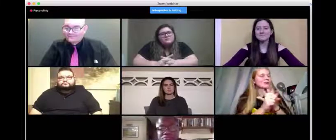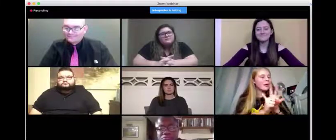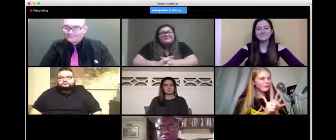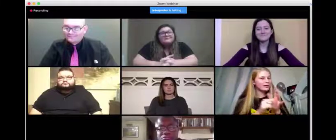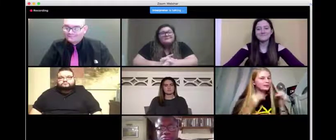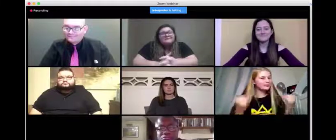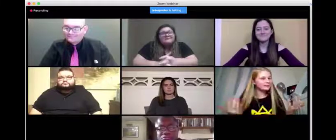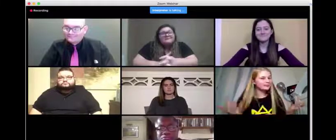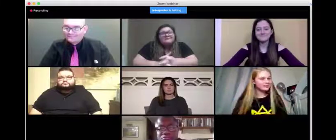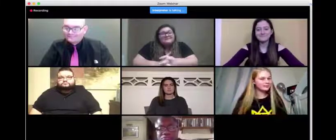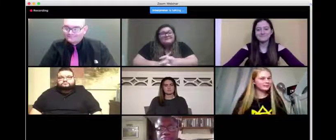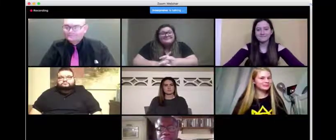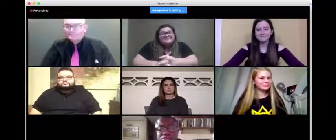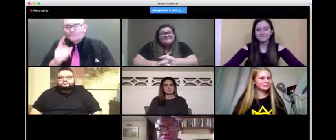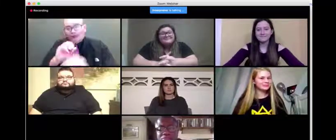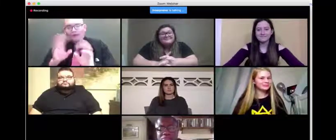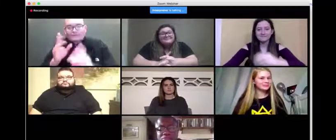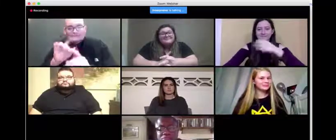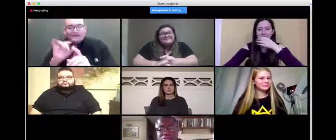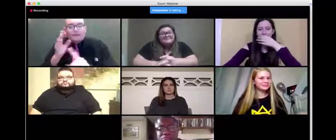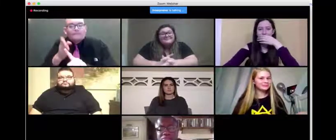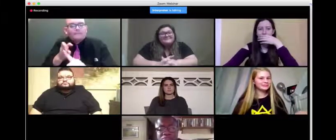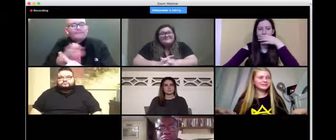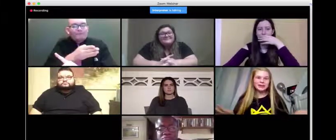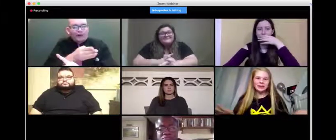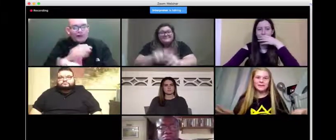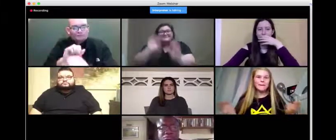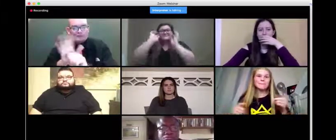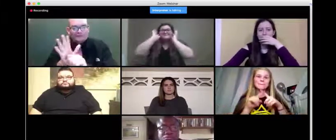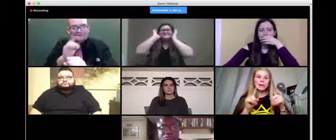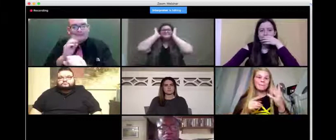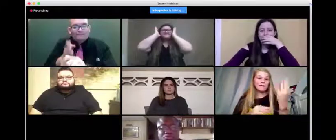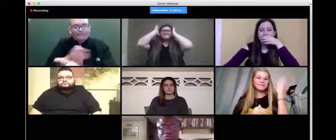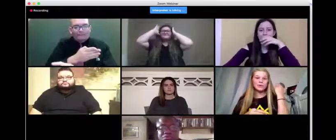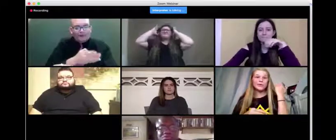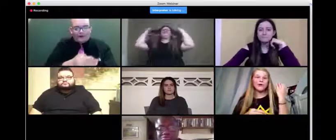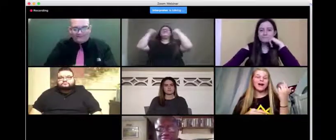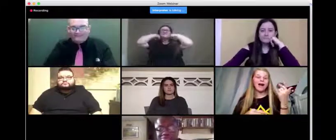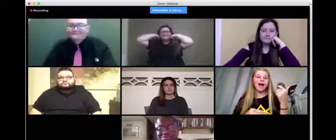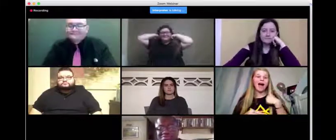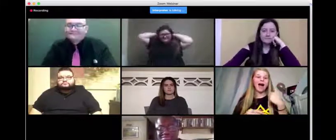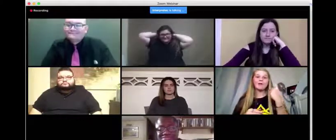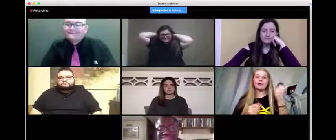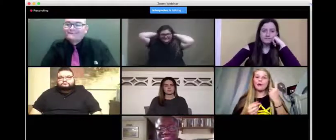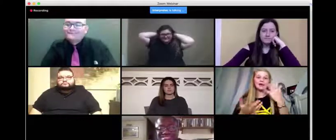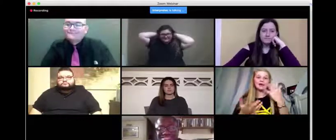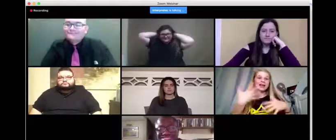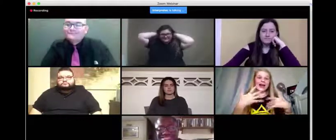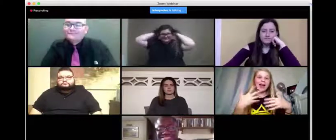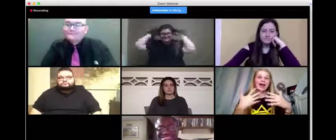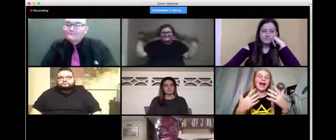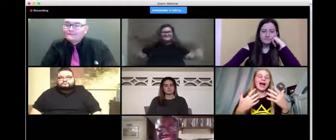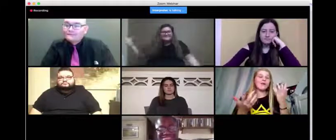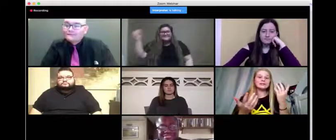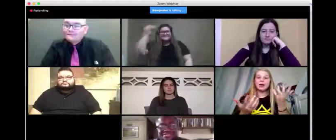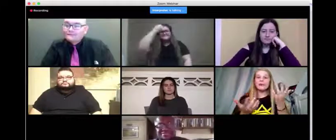COVID. Right. Before, I was always, hanging out with my deaf friends. So, going to